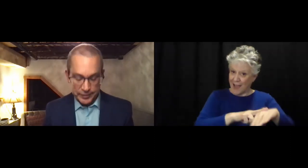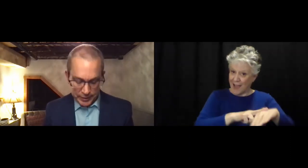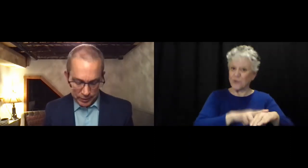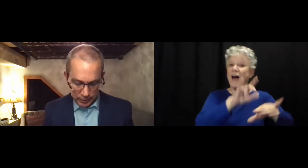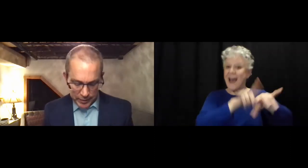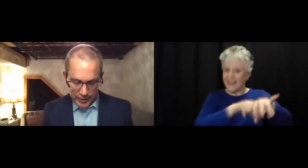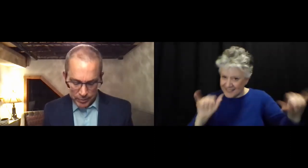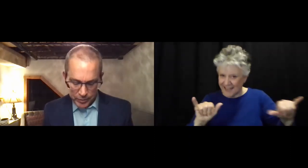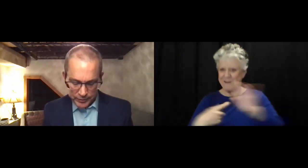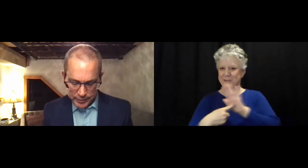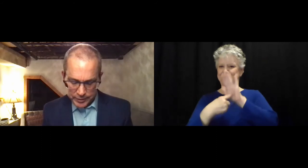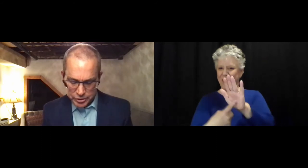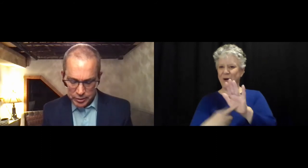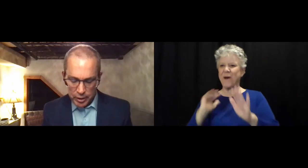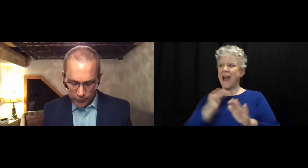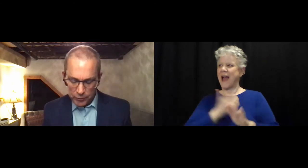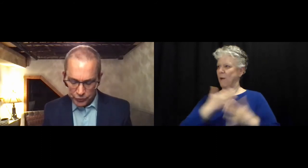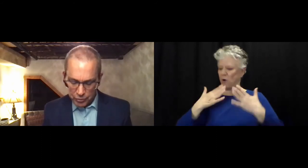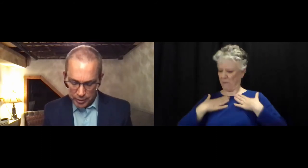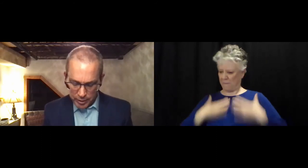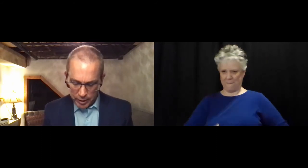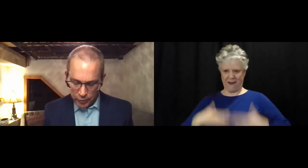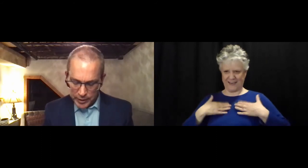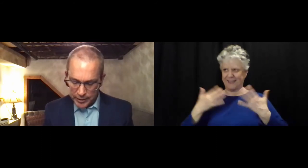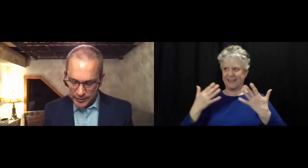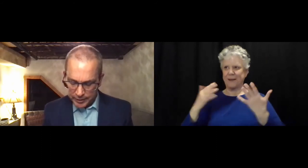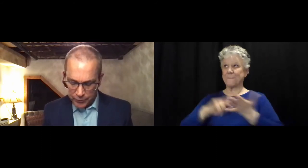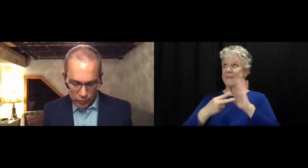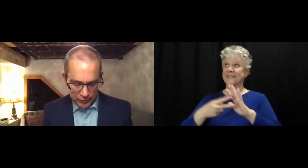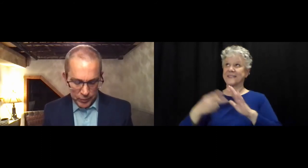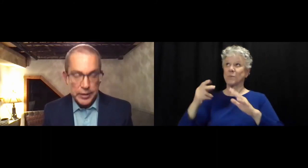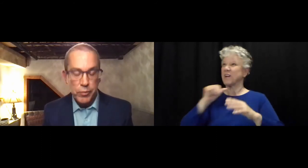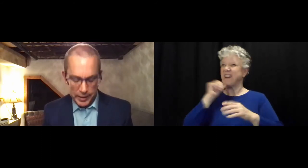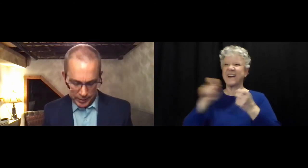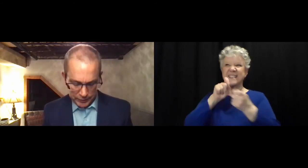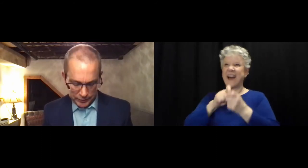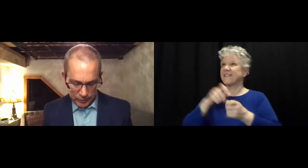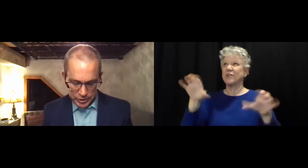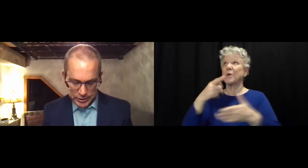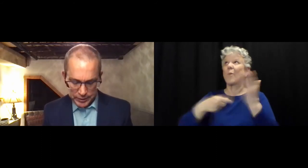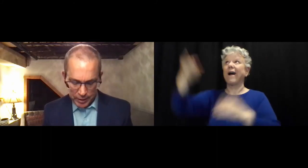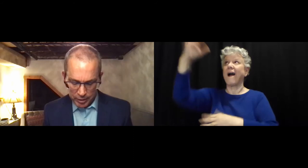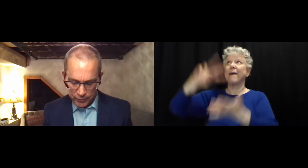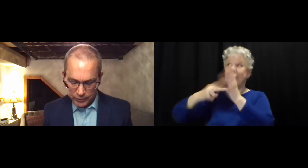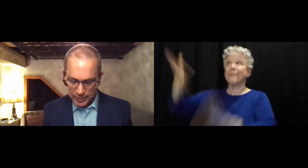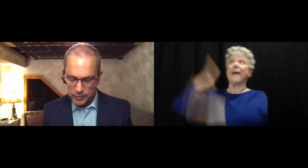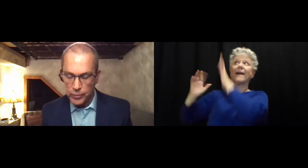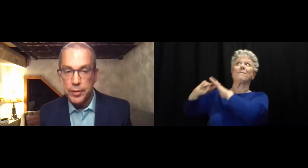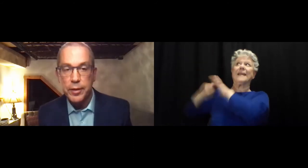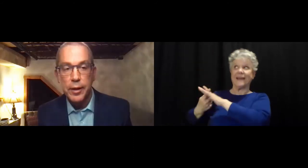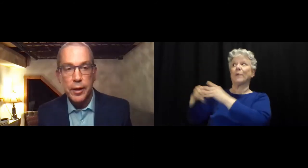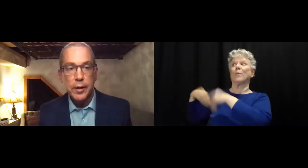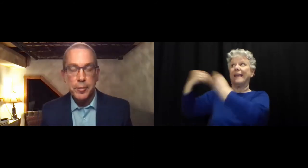they signal that our present condition falls short of what God intended for us when he created us and which he endowed our first